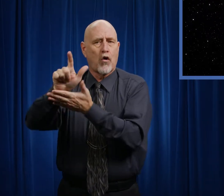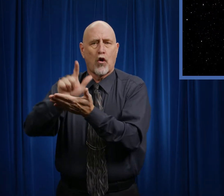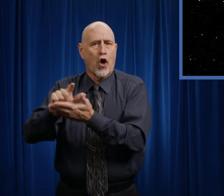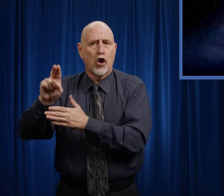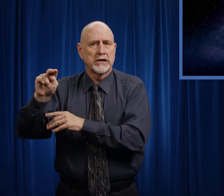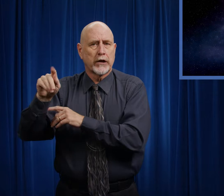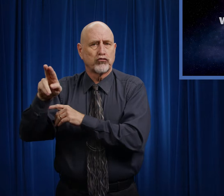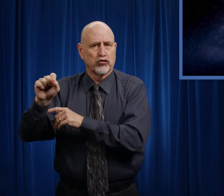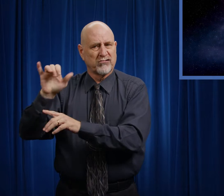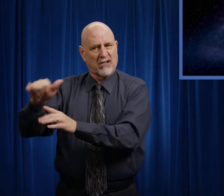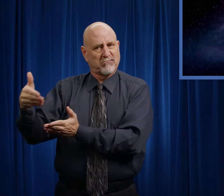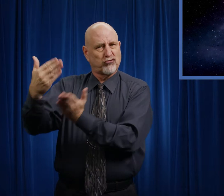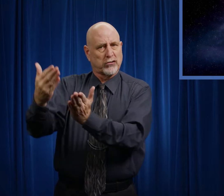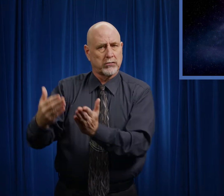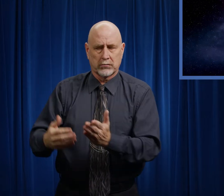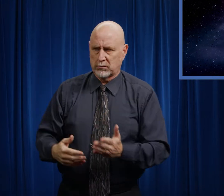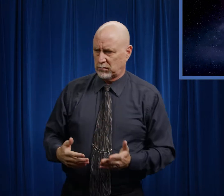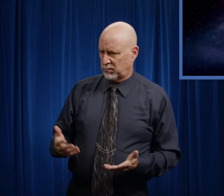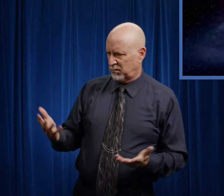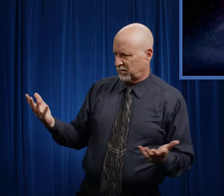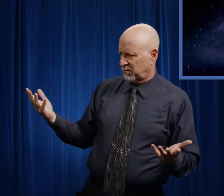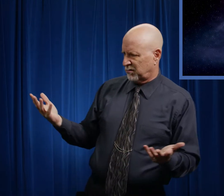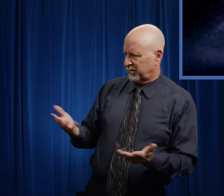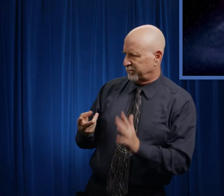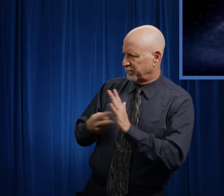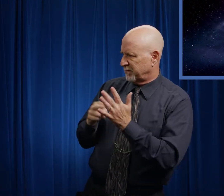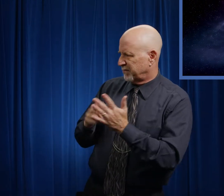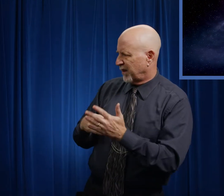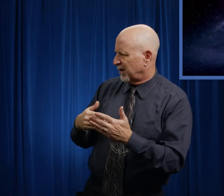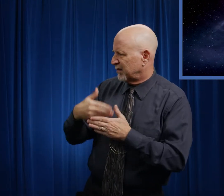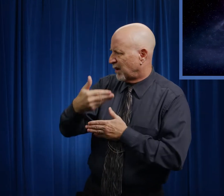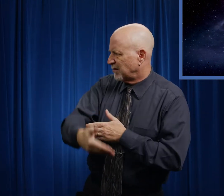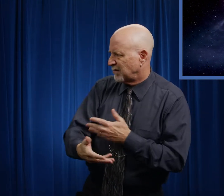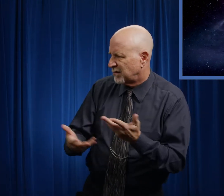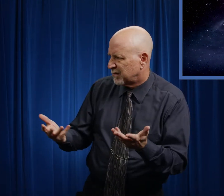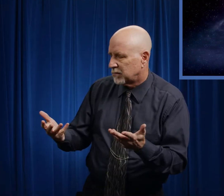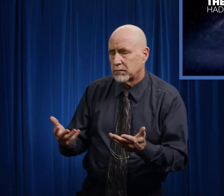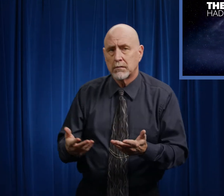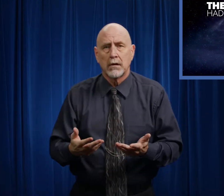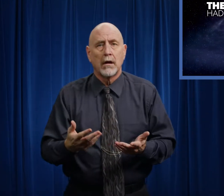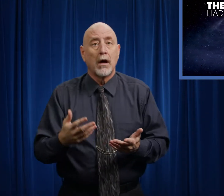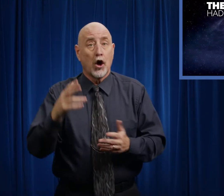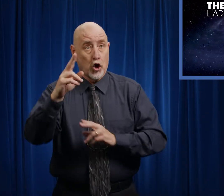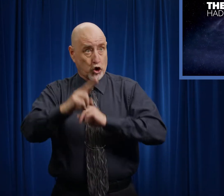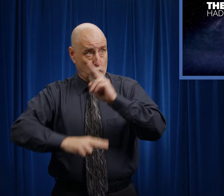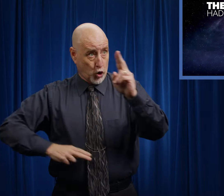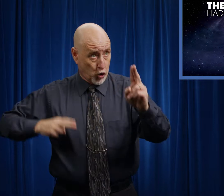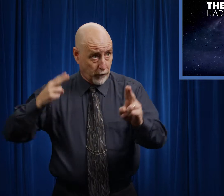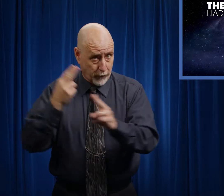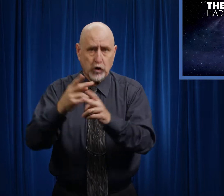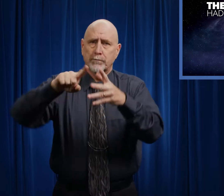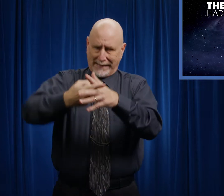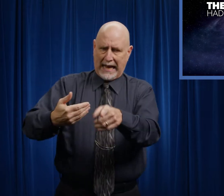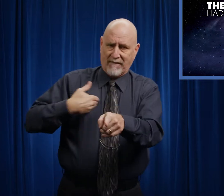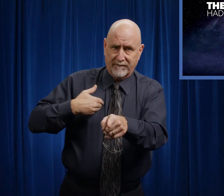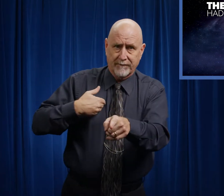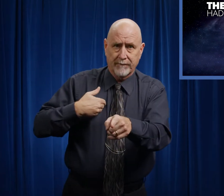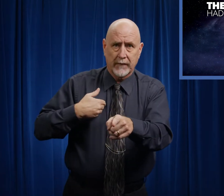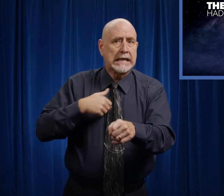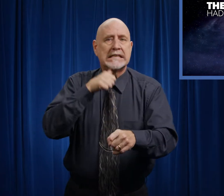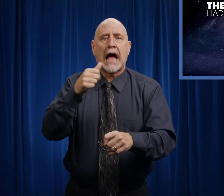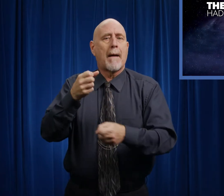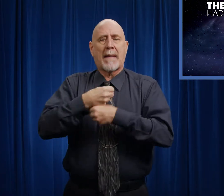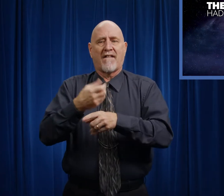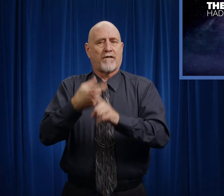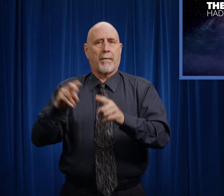of nature. Well then, so what are we left with? We're left with the fact that the universe had a beginning, and it was not a natural